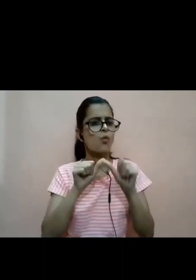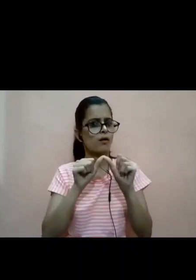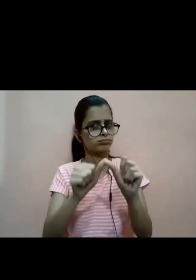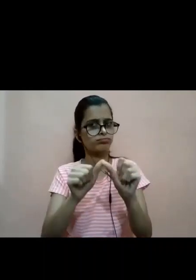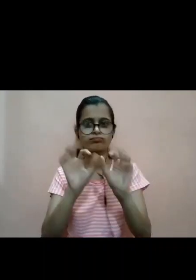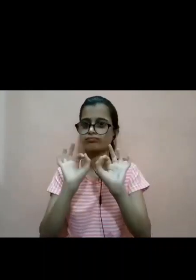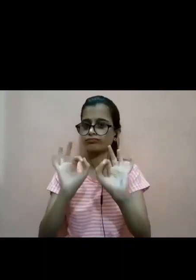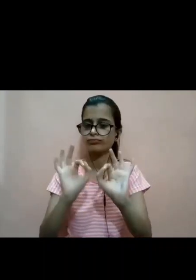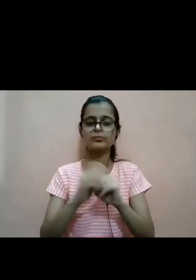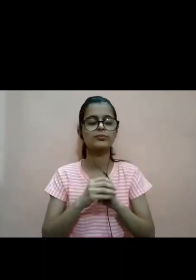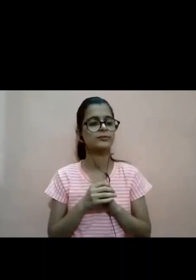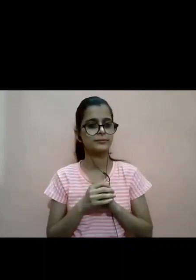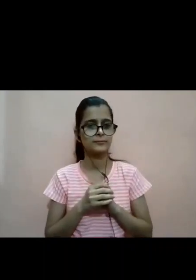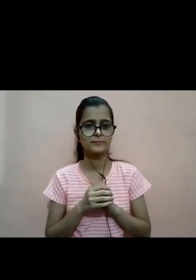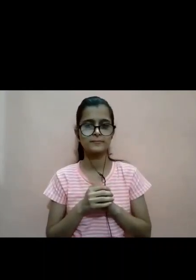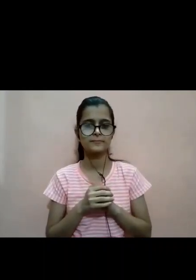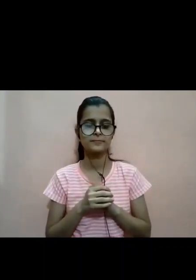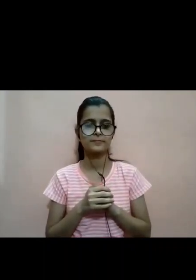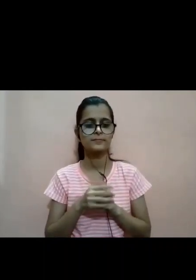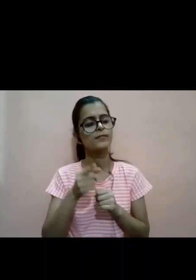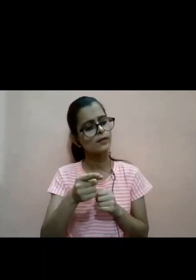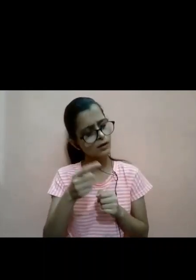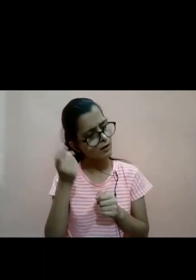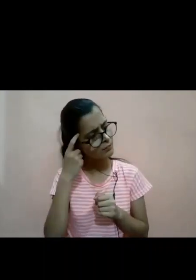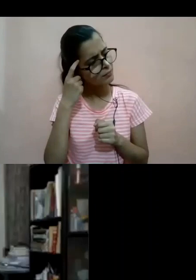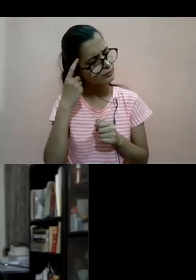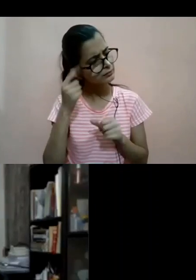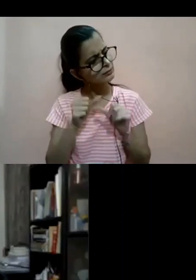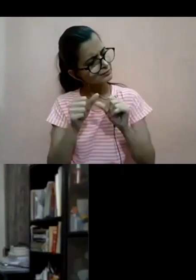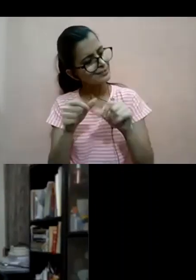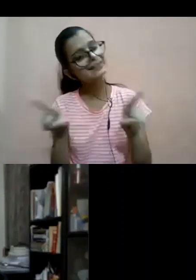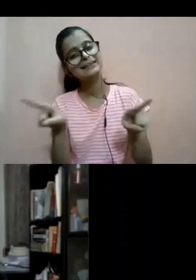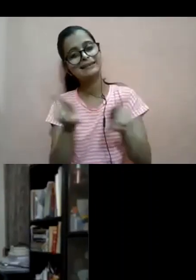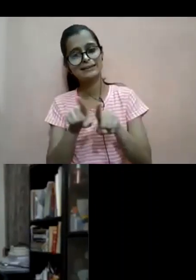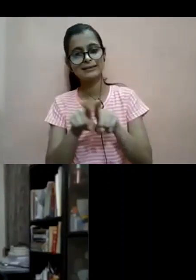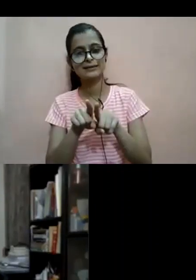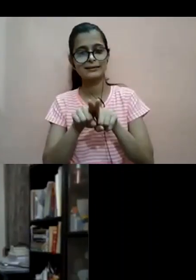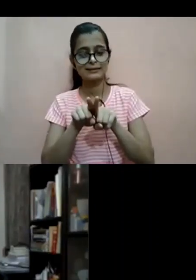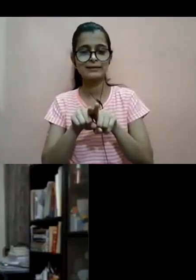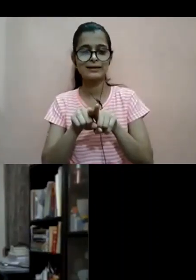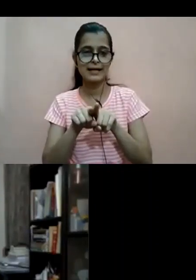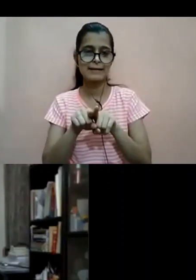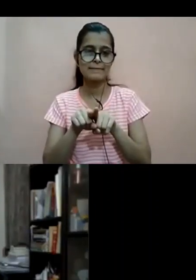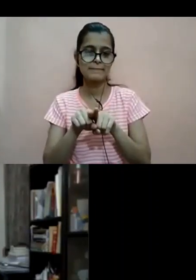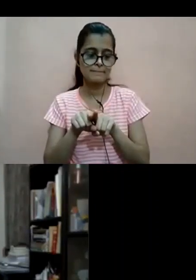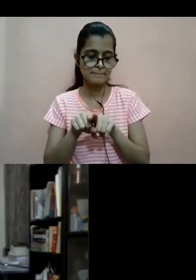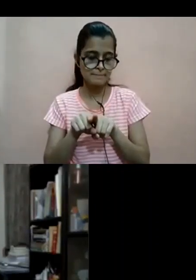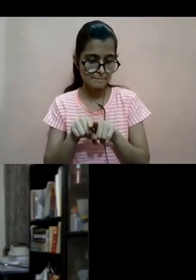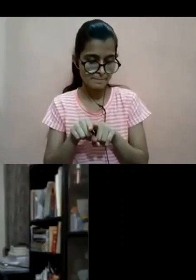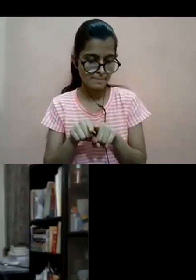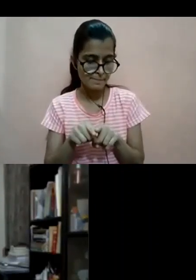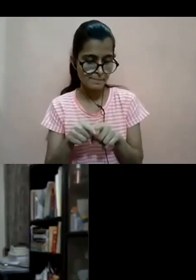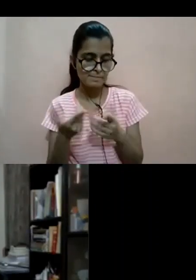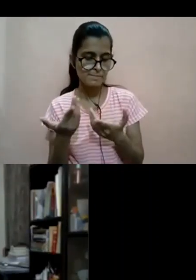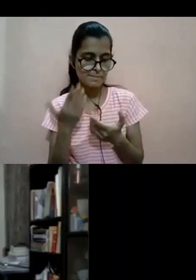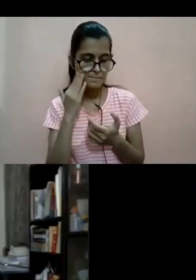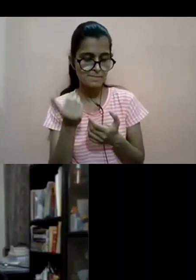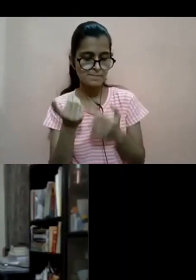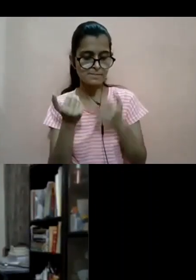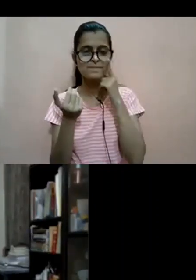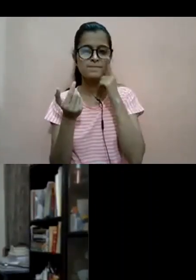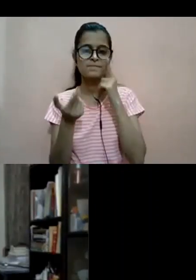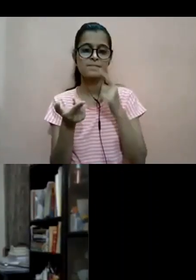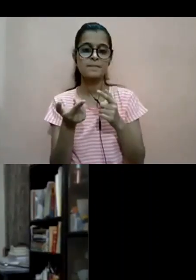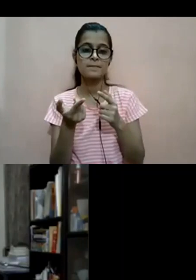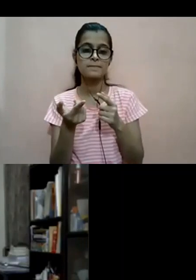questions that were raised in my mind when you were giving your talk. Basically, because the lack that